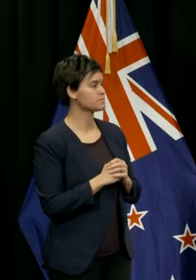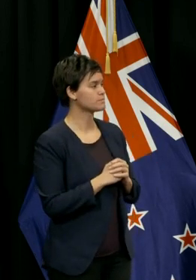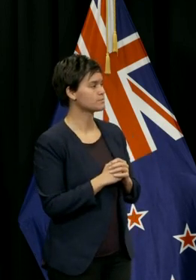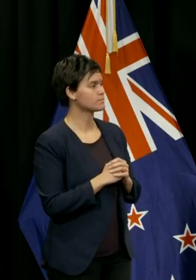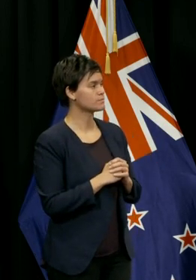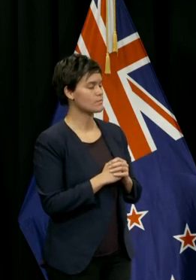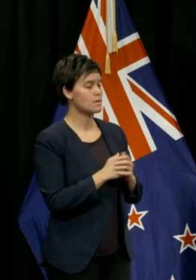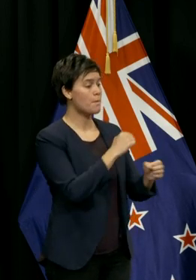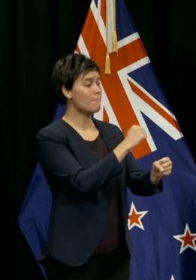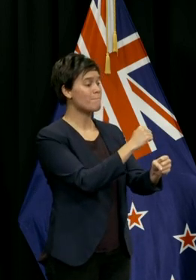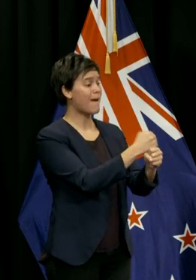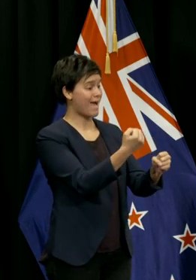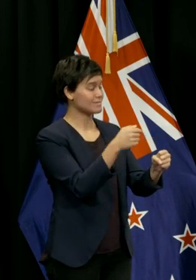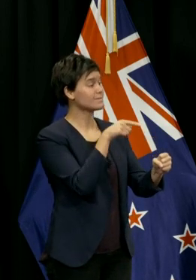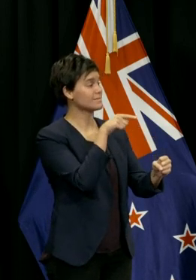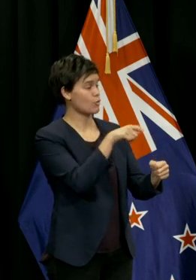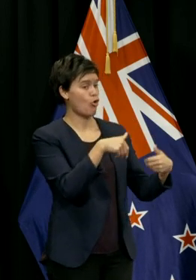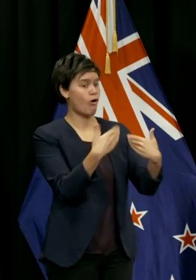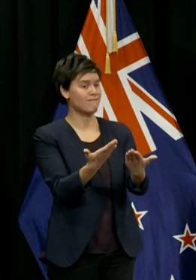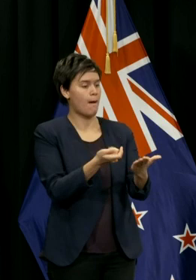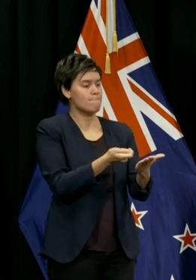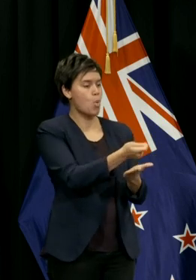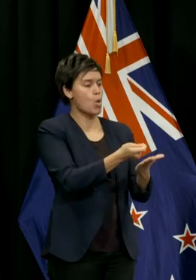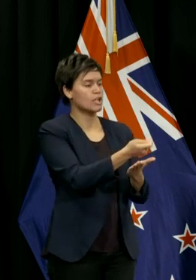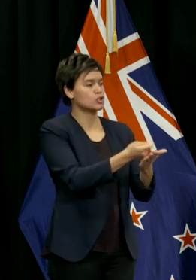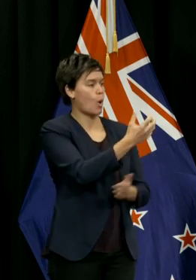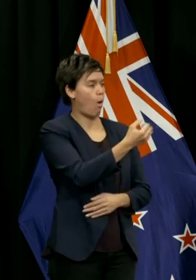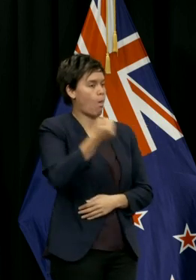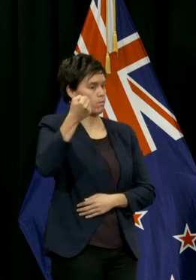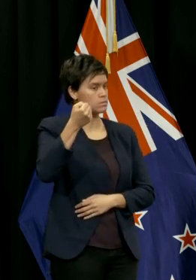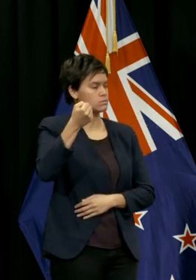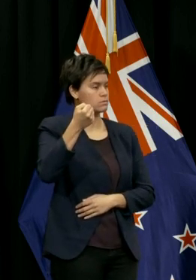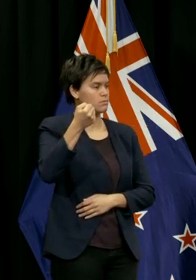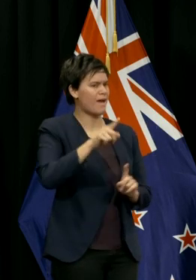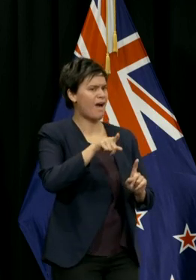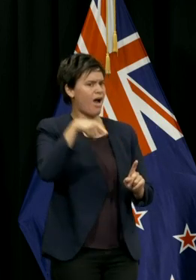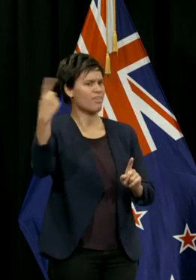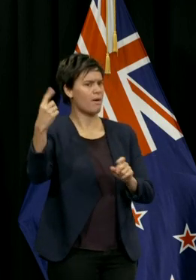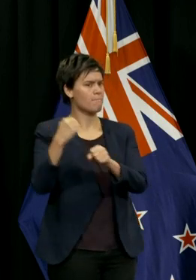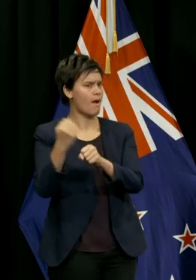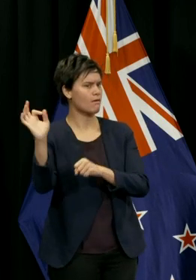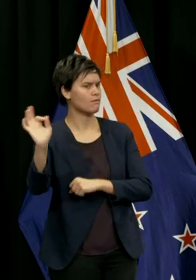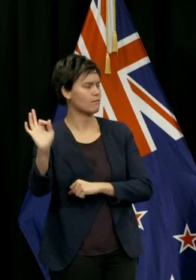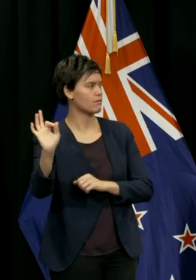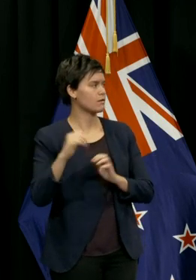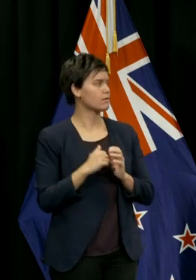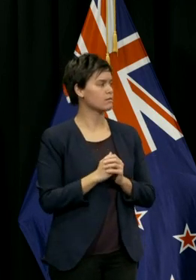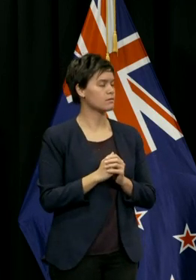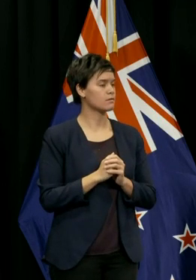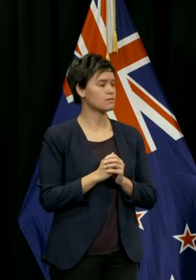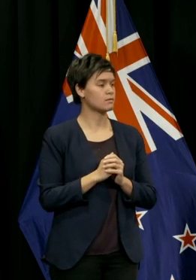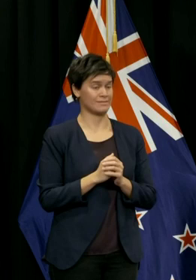retail banks, so why not non-bank lenders as well? Well, this was an agreement negotiated with the New Zealand Bankers Association. We're continuing to